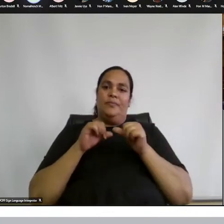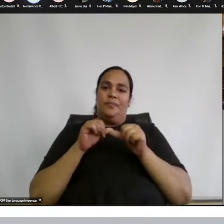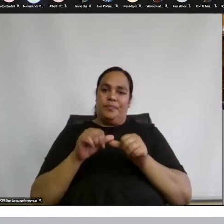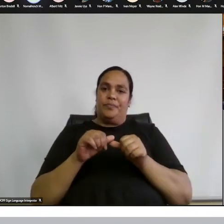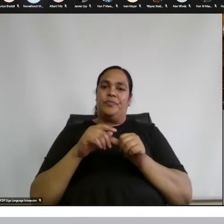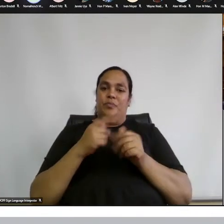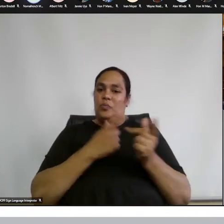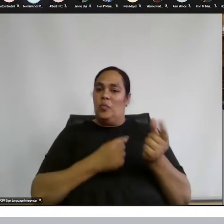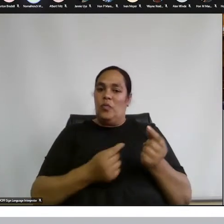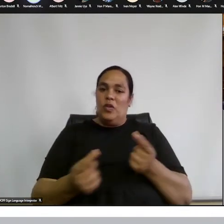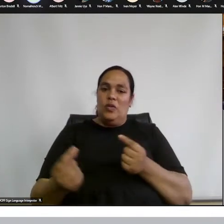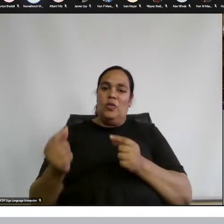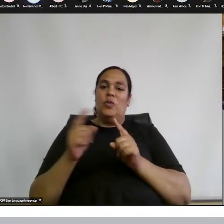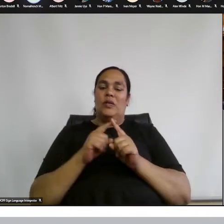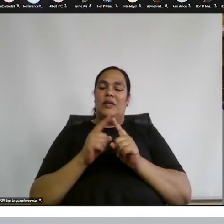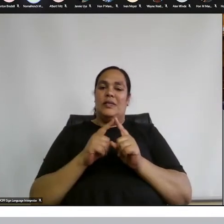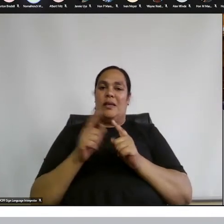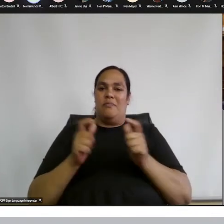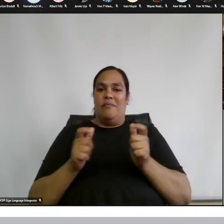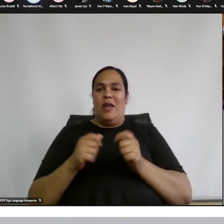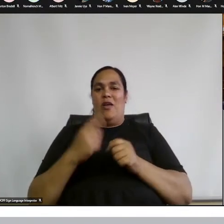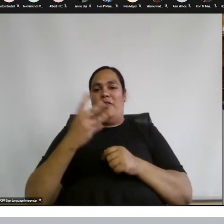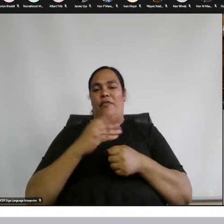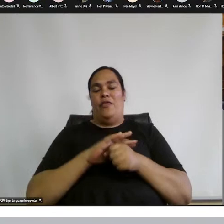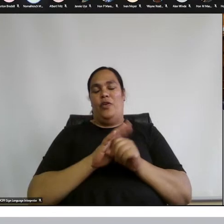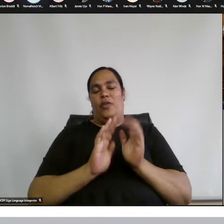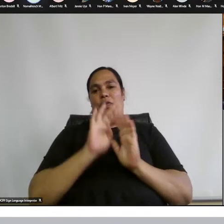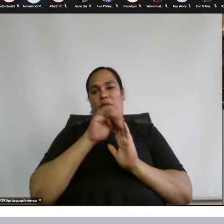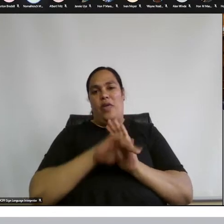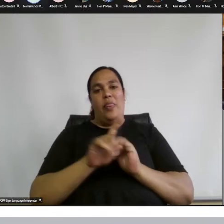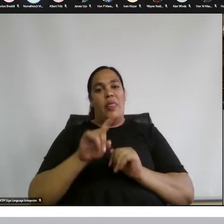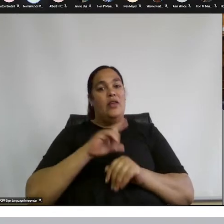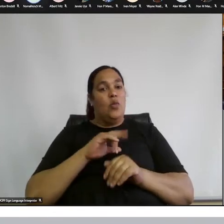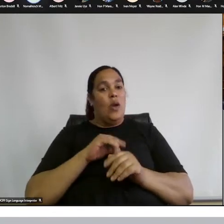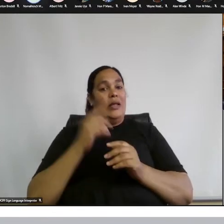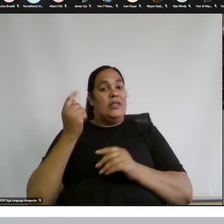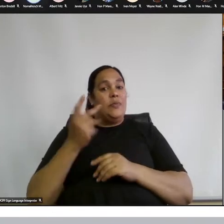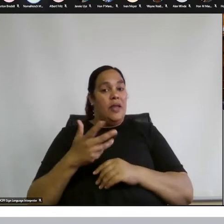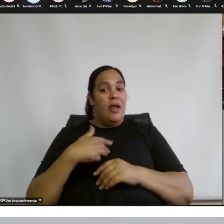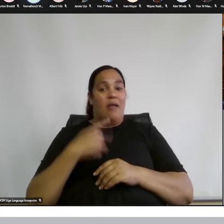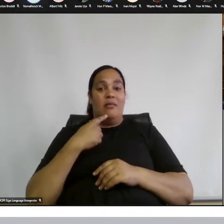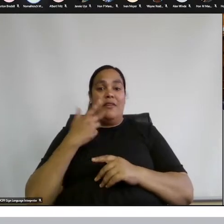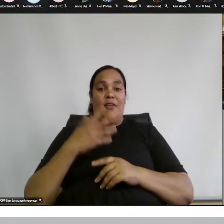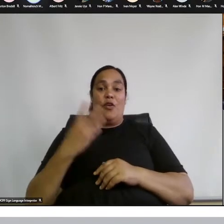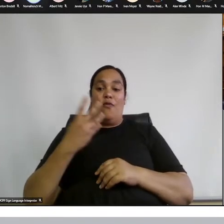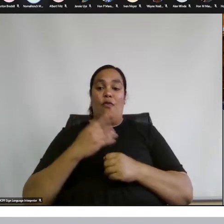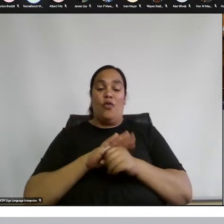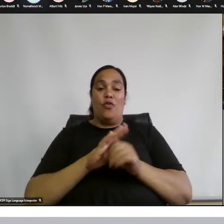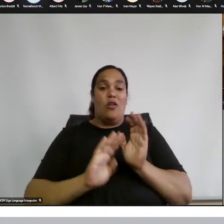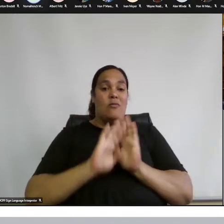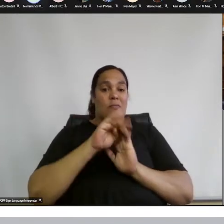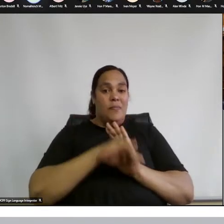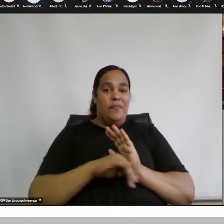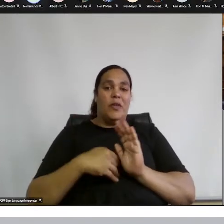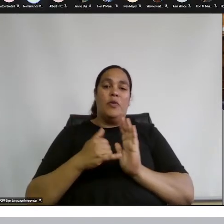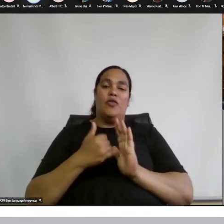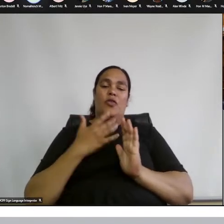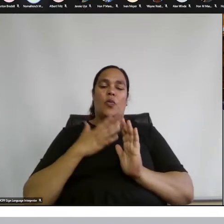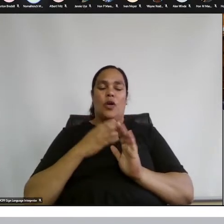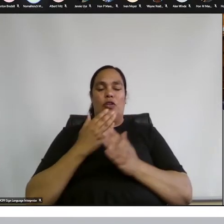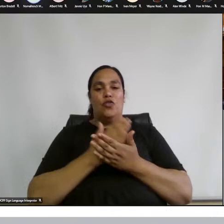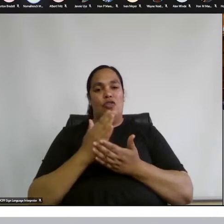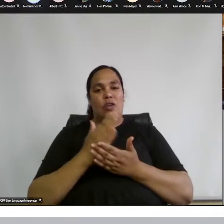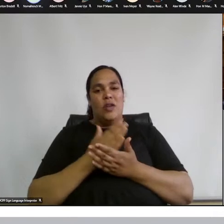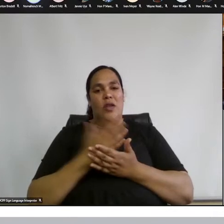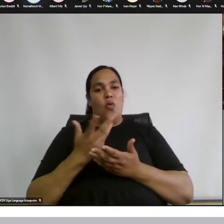to earmark it for the management of the fourth wave. Therefore, Speaker, having mentioned the fourth wave, I just want to share also